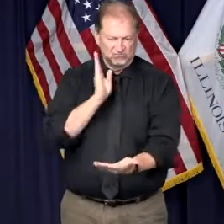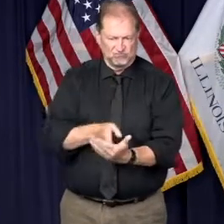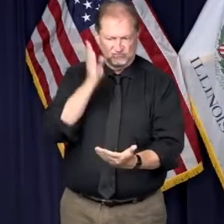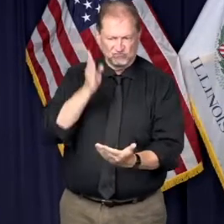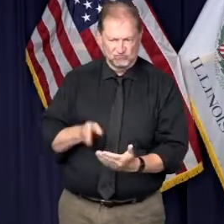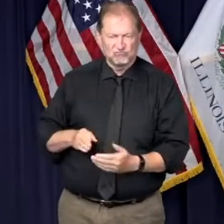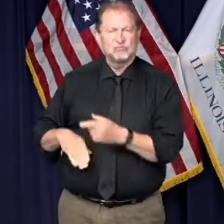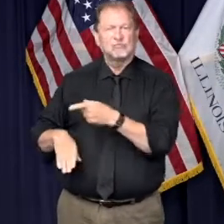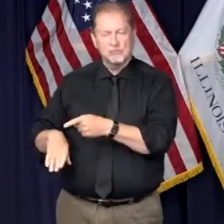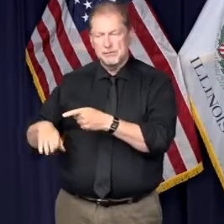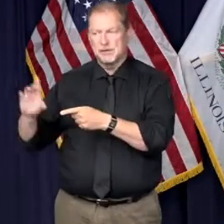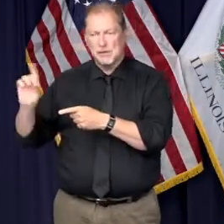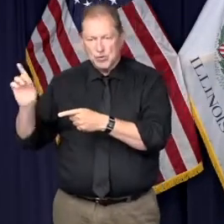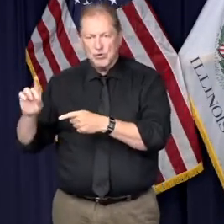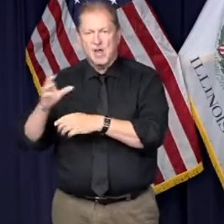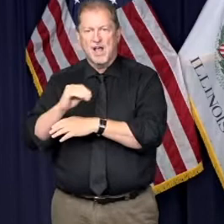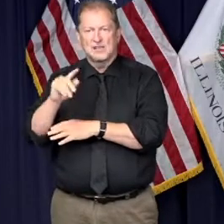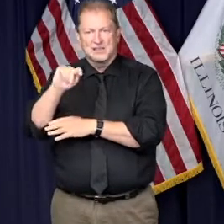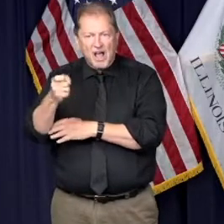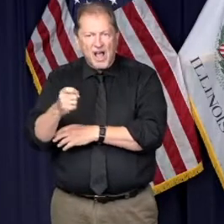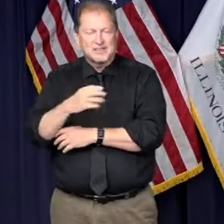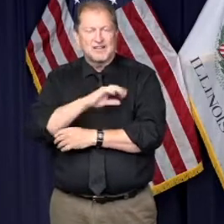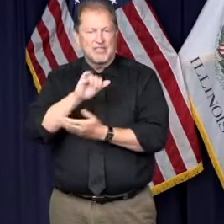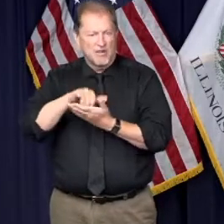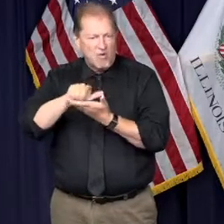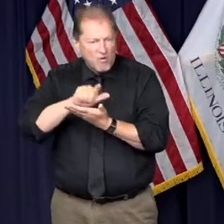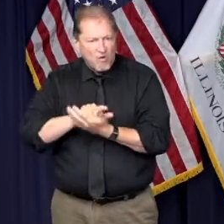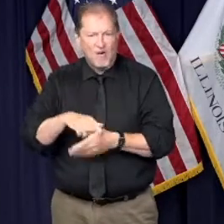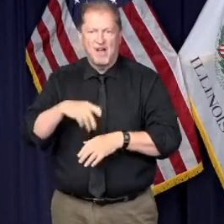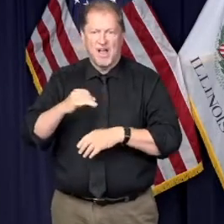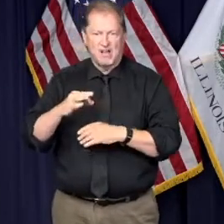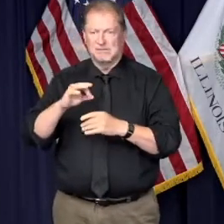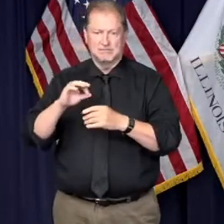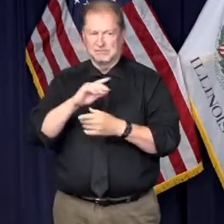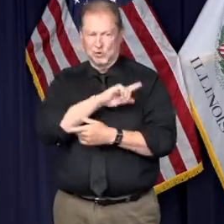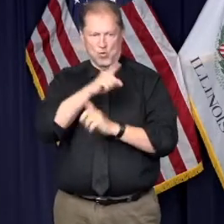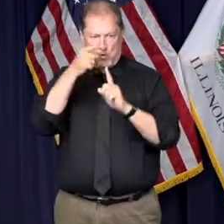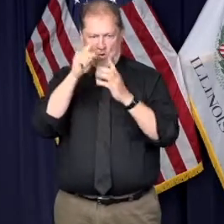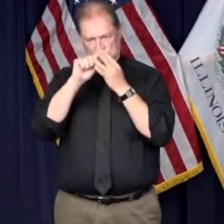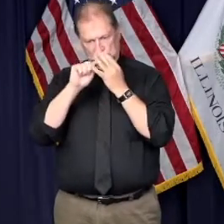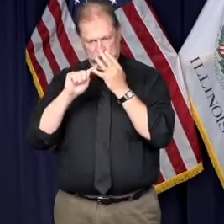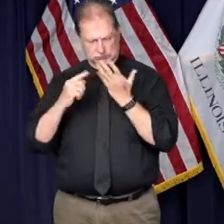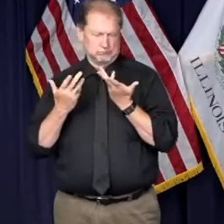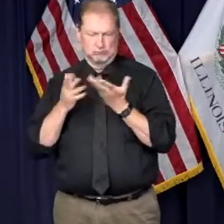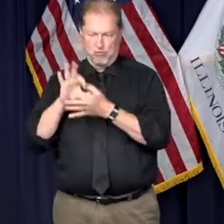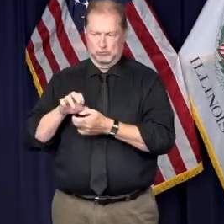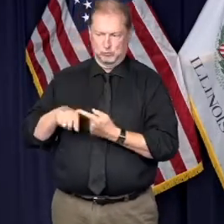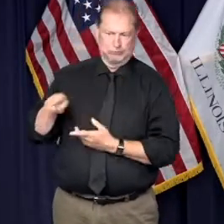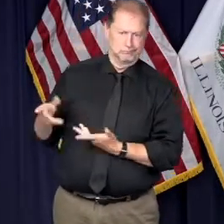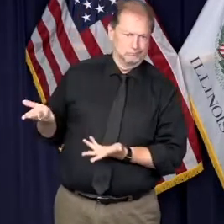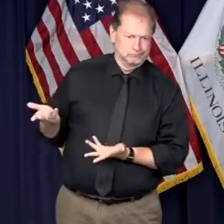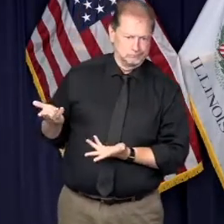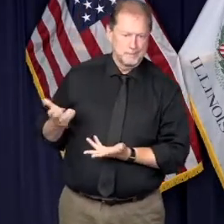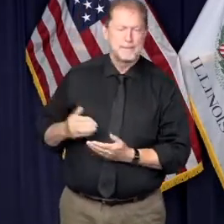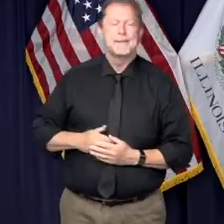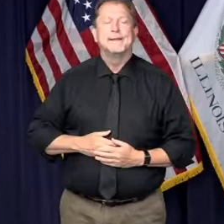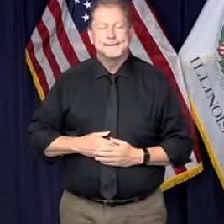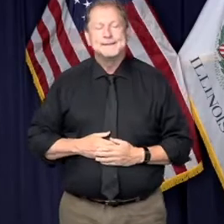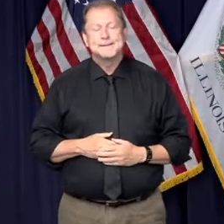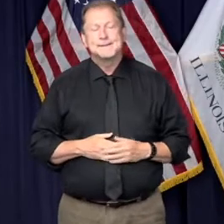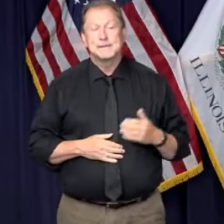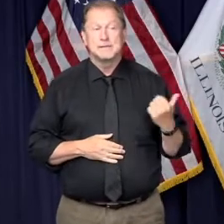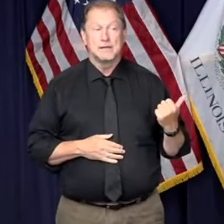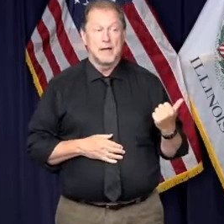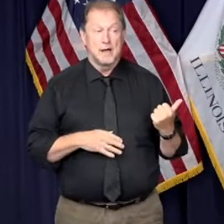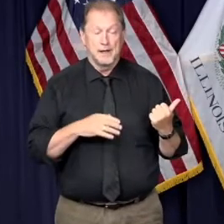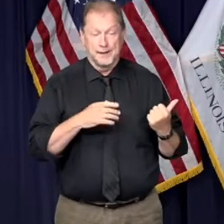the tax structure. Well, let me begin by saying that there is genuinely a problem that